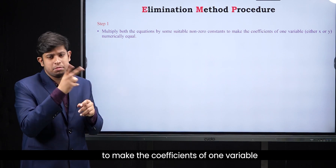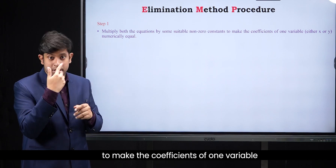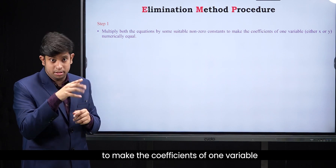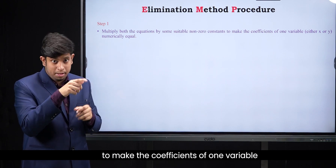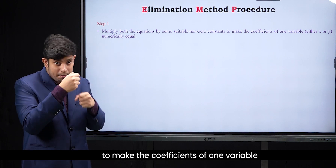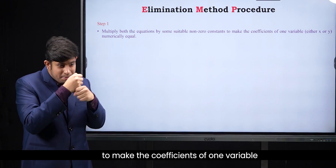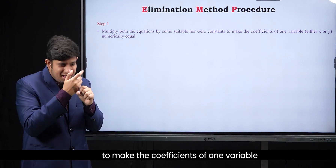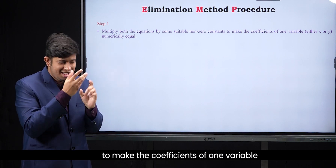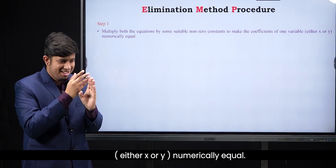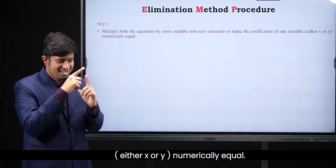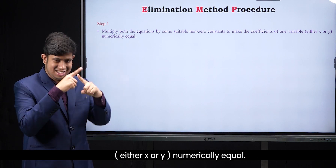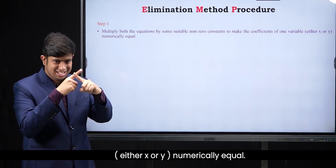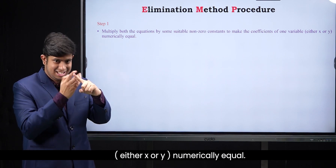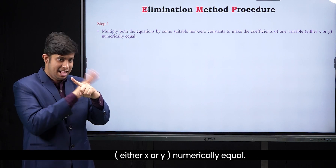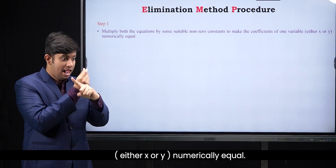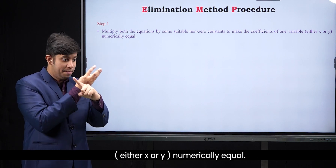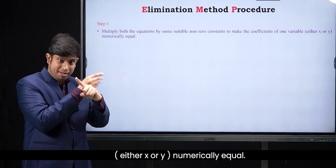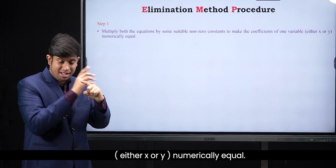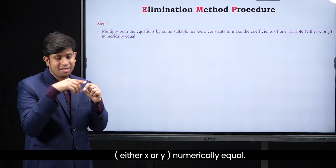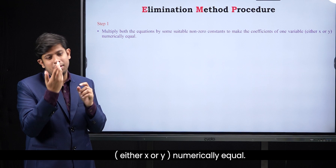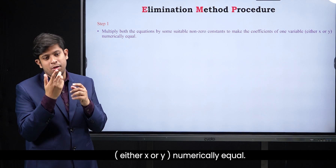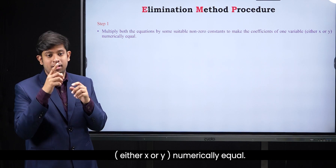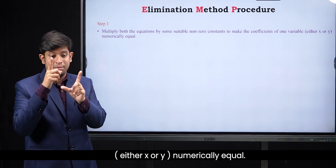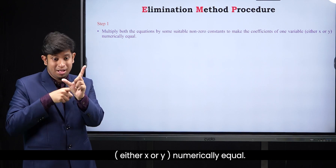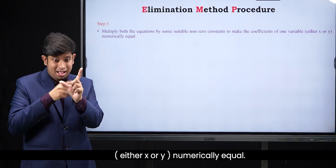of one variable, either x or y, numerically equal.